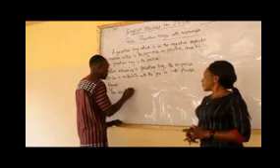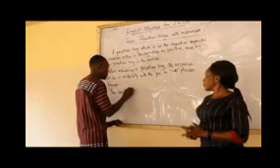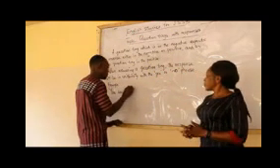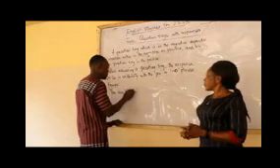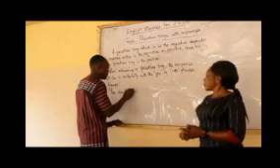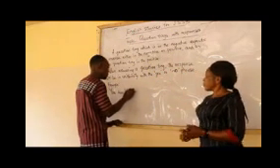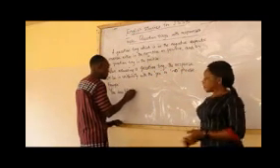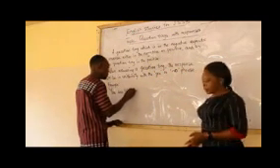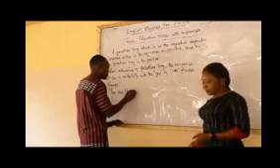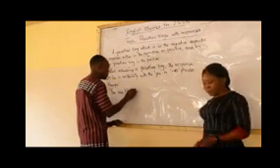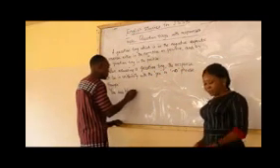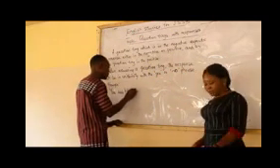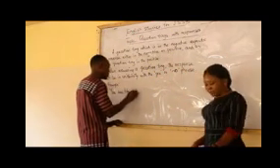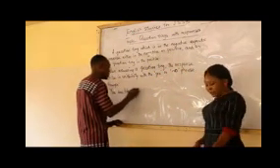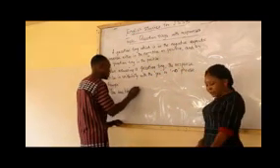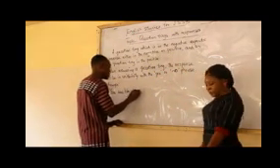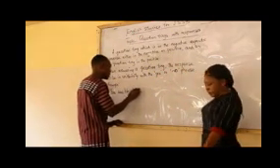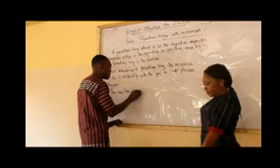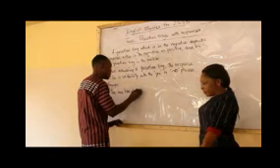when